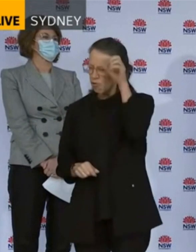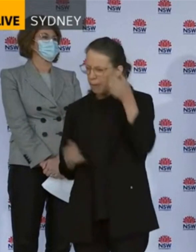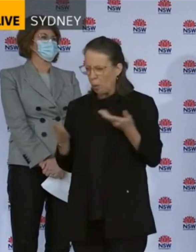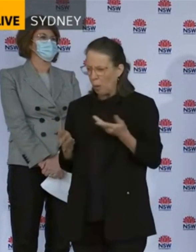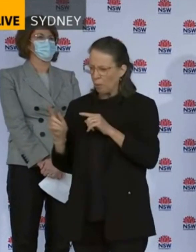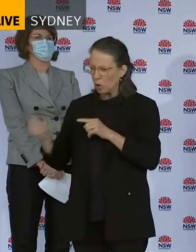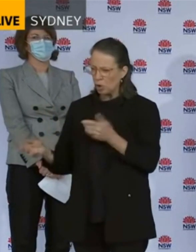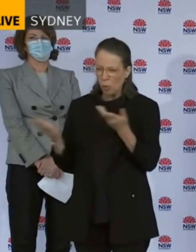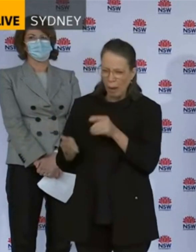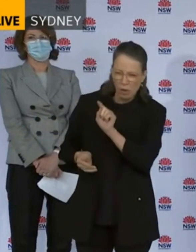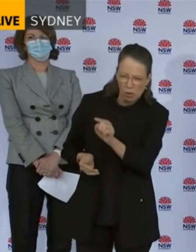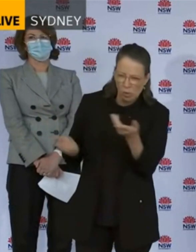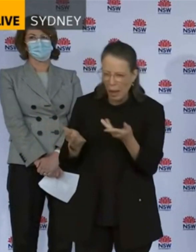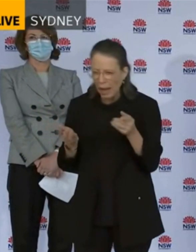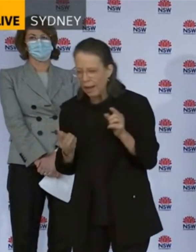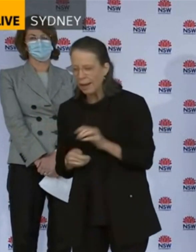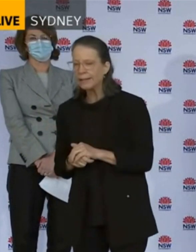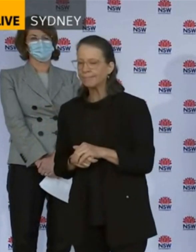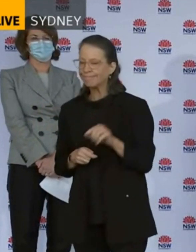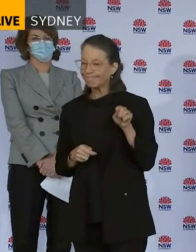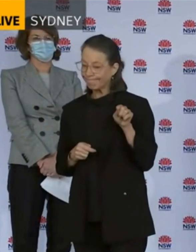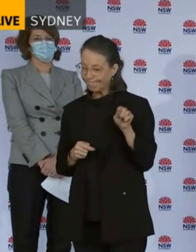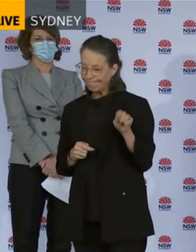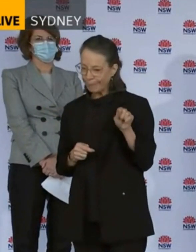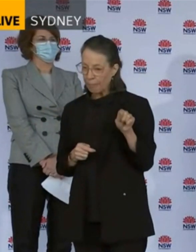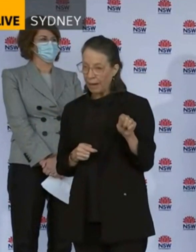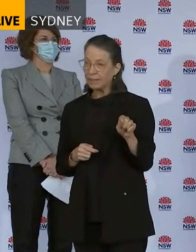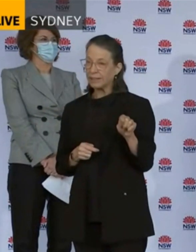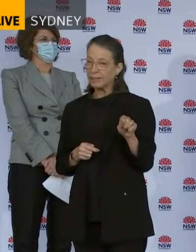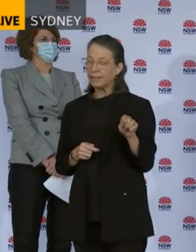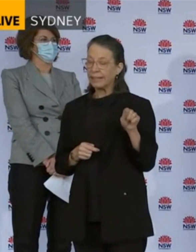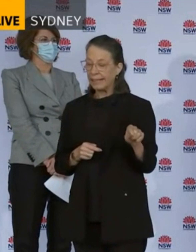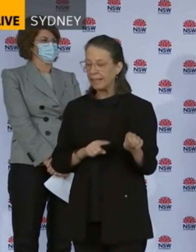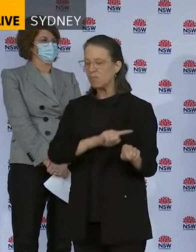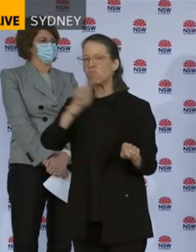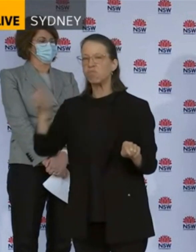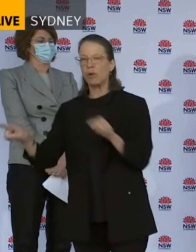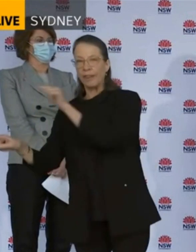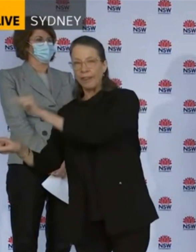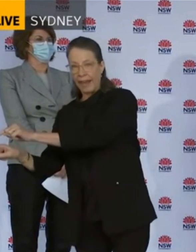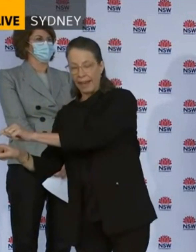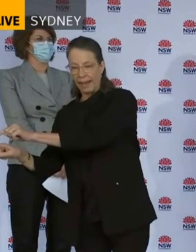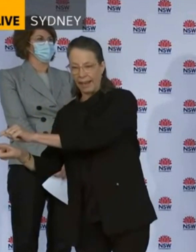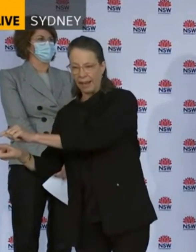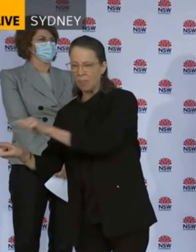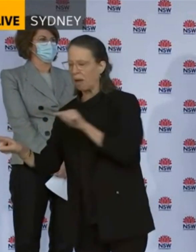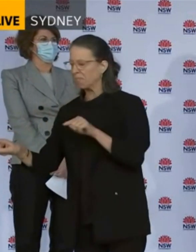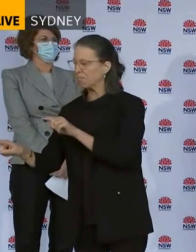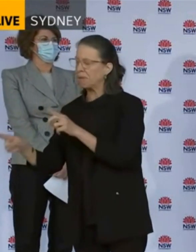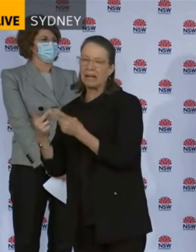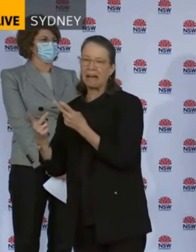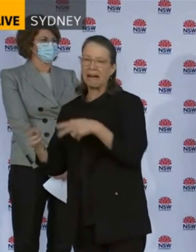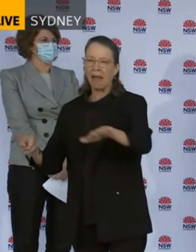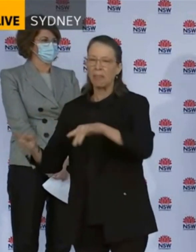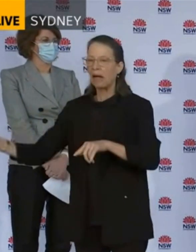that assessment. What should have happened was being very clear that the close contact trumped a casual contact and a failure